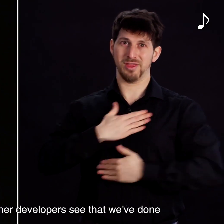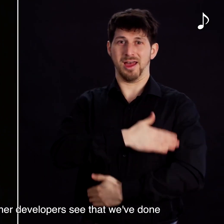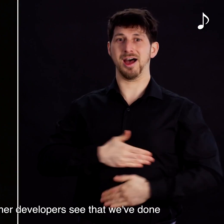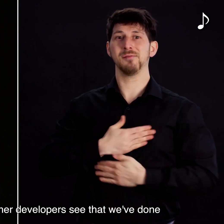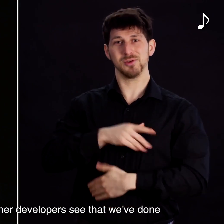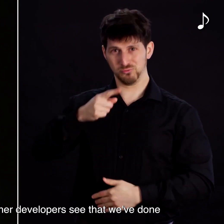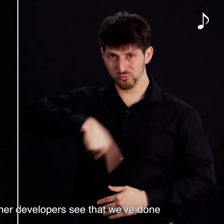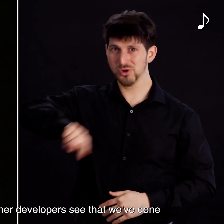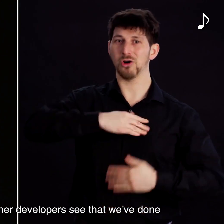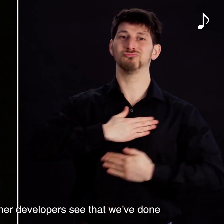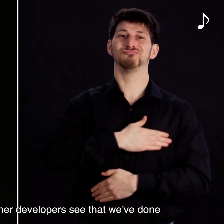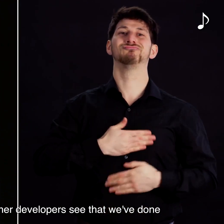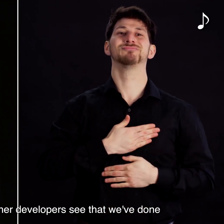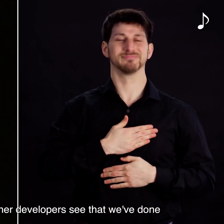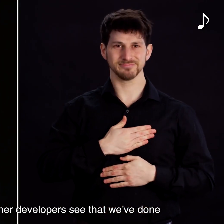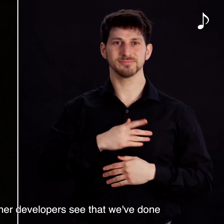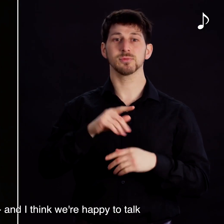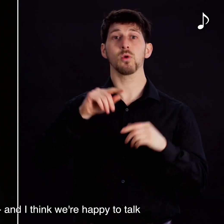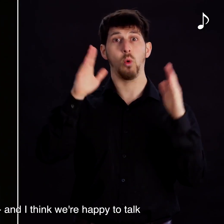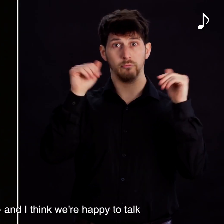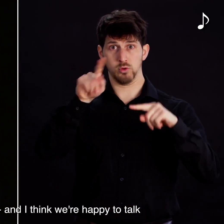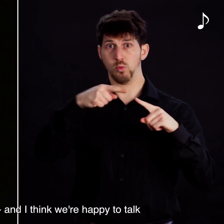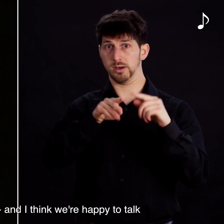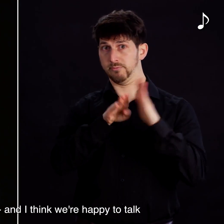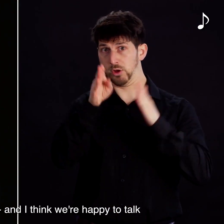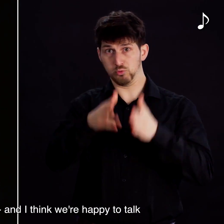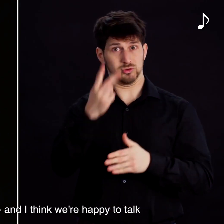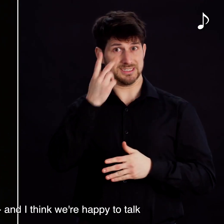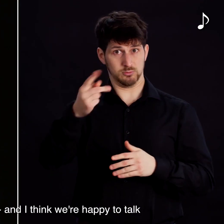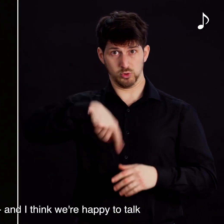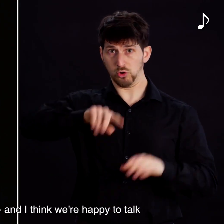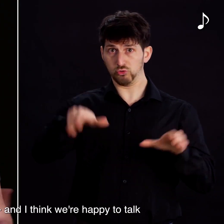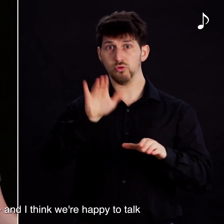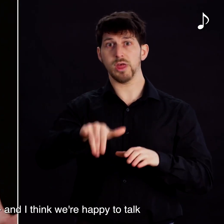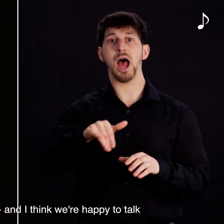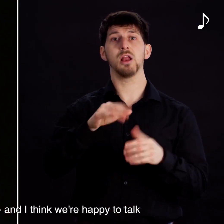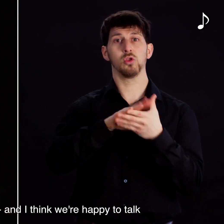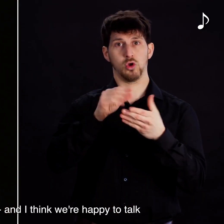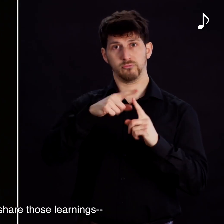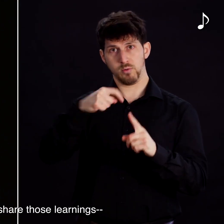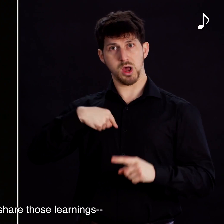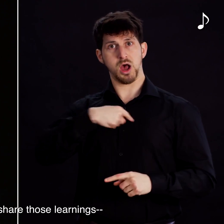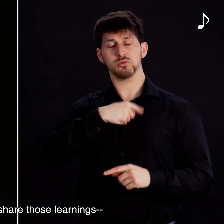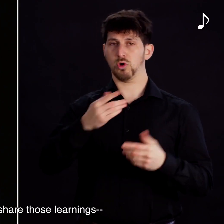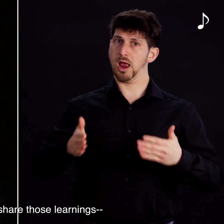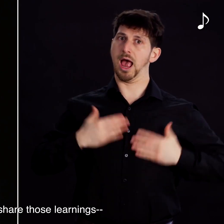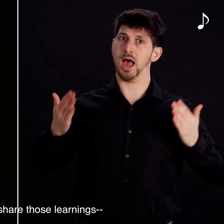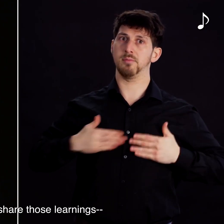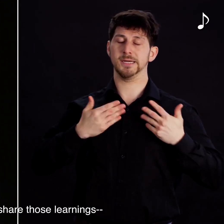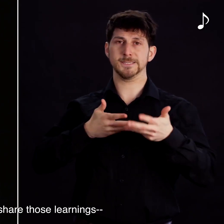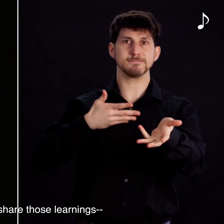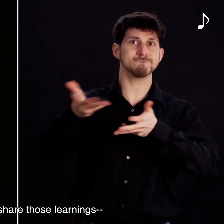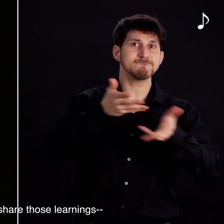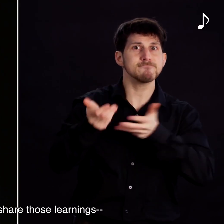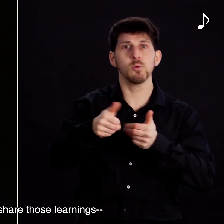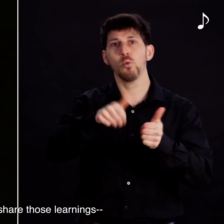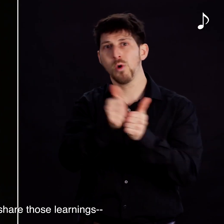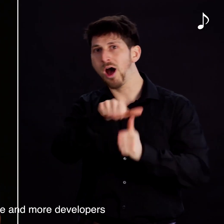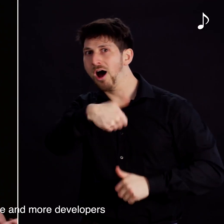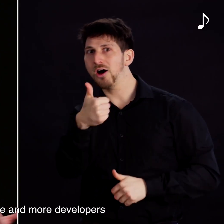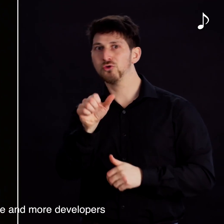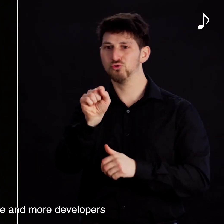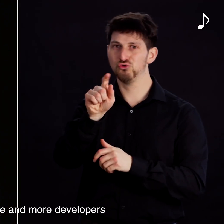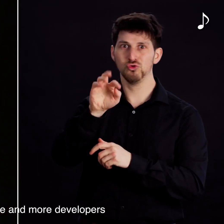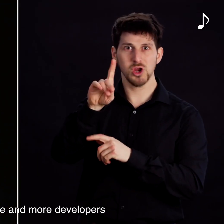love and so i hope that when other developers see that we've done this and learn from us and i think we're happy to talk to anybody to to share those